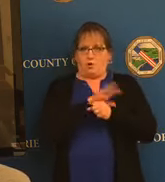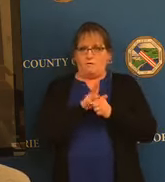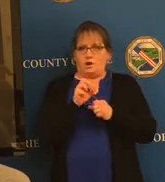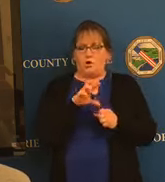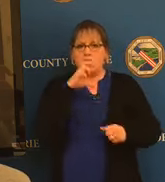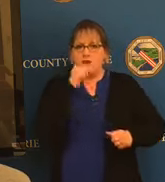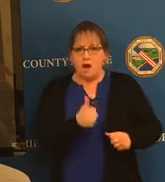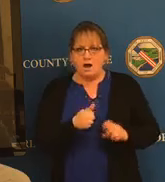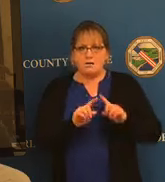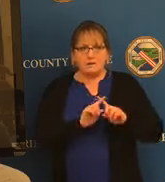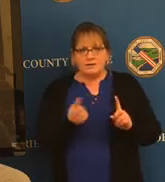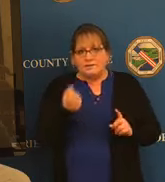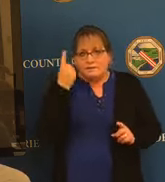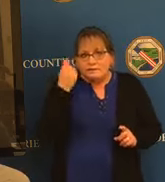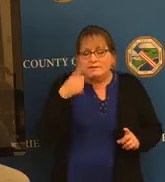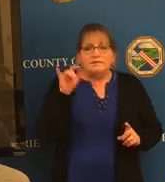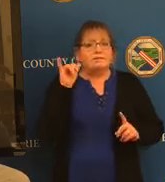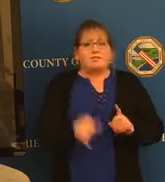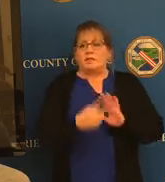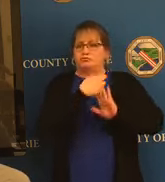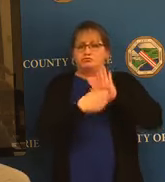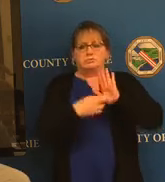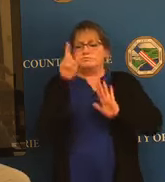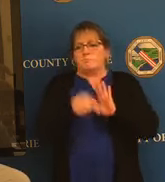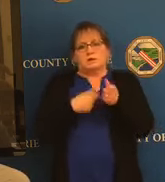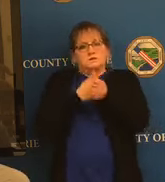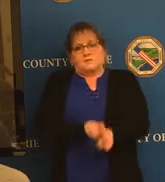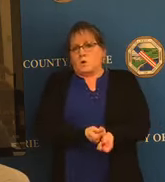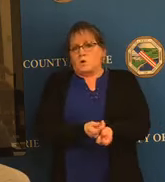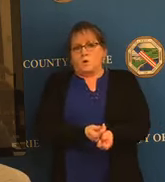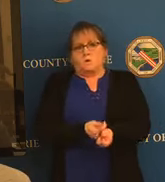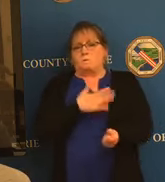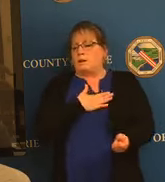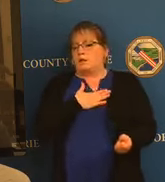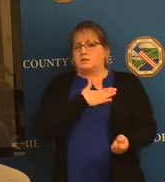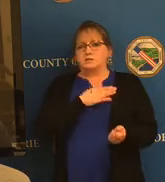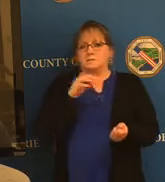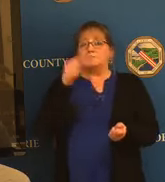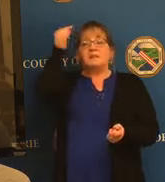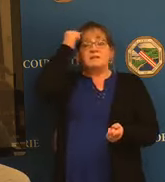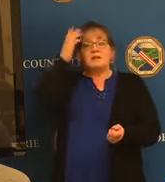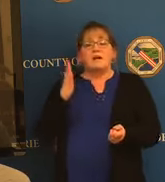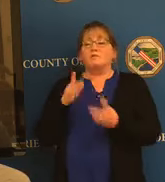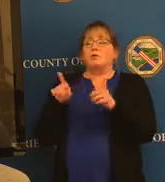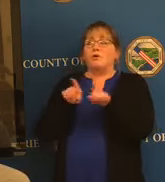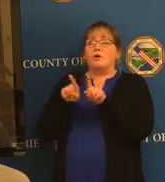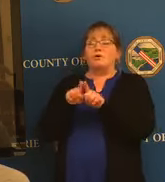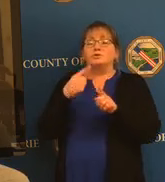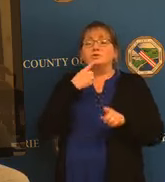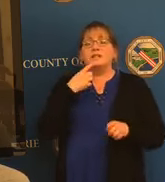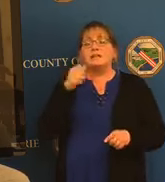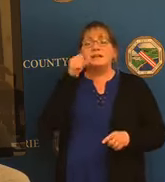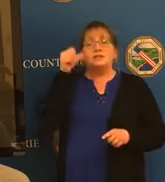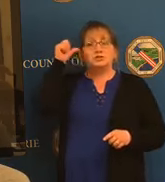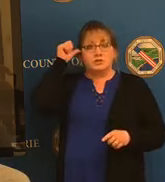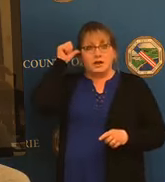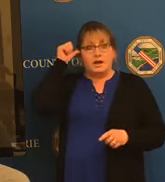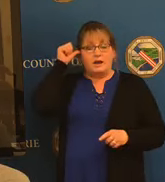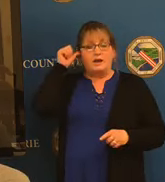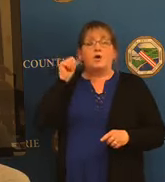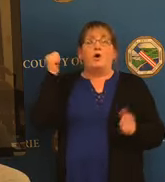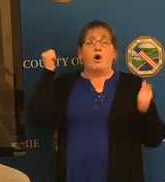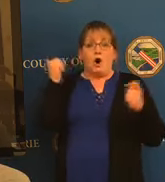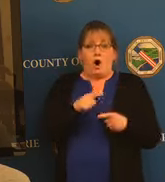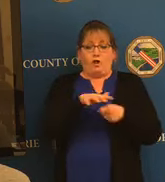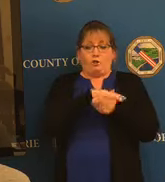the rules. Please follow them. And the other thing about the governor's order that he passed yesterday, he has given all